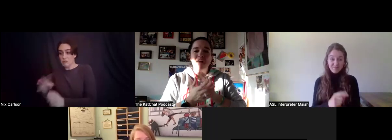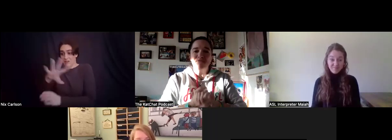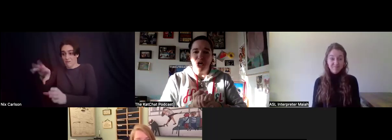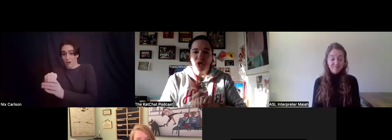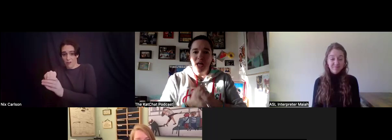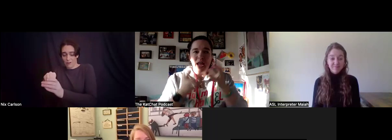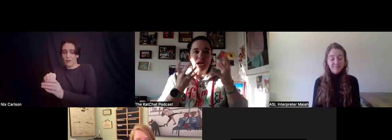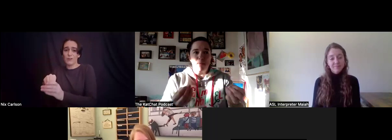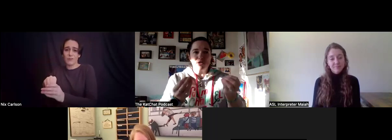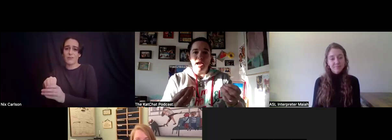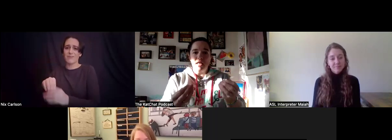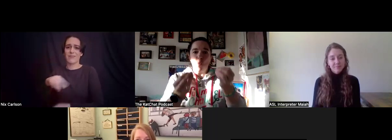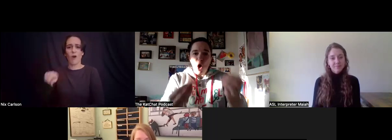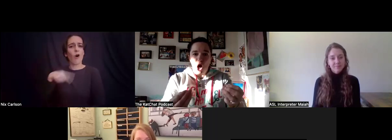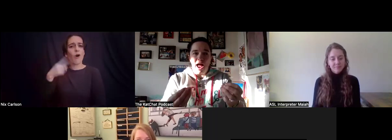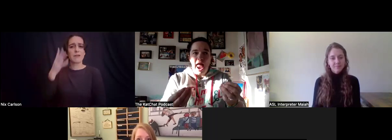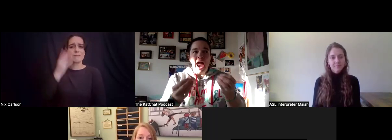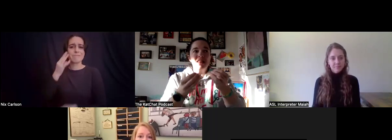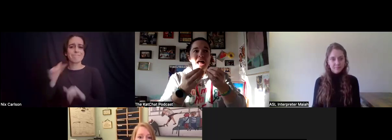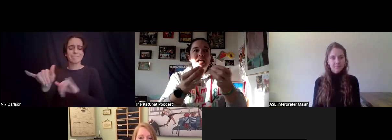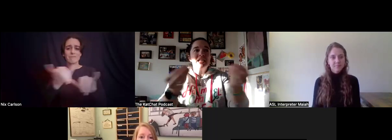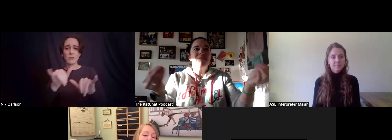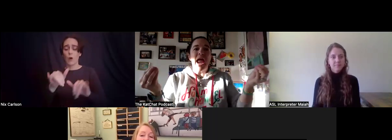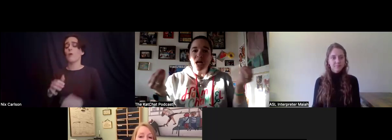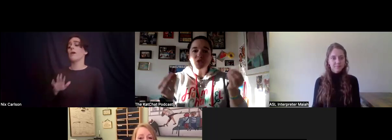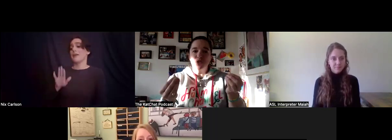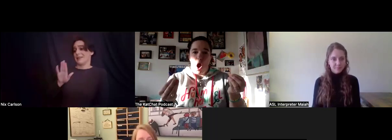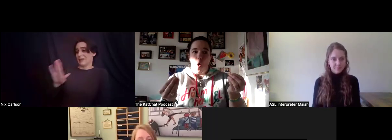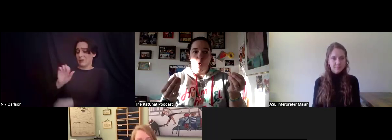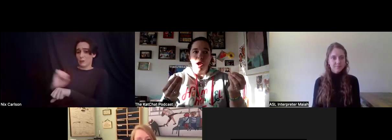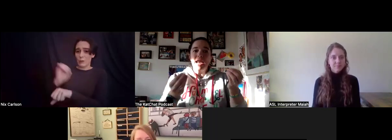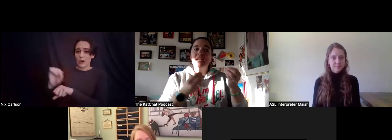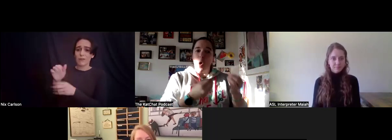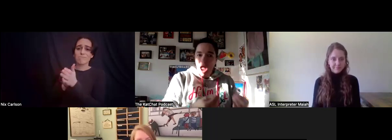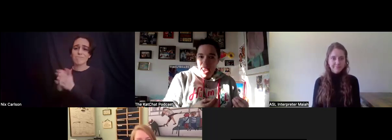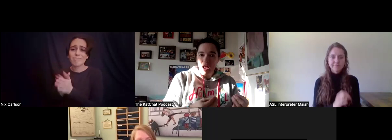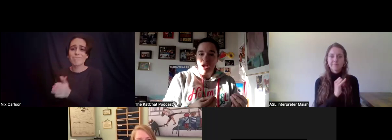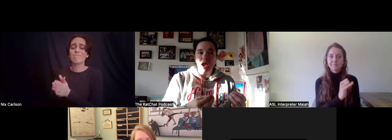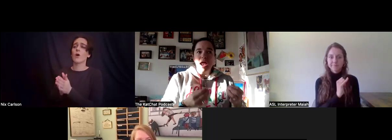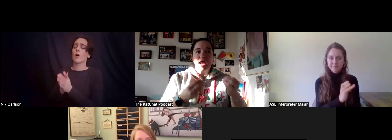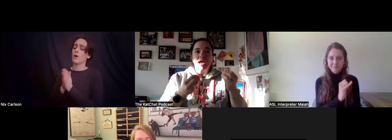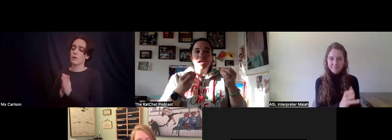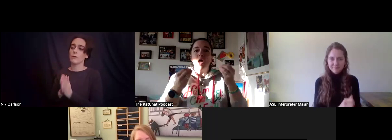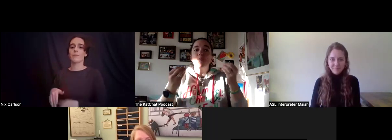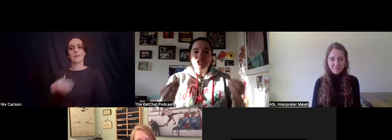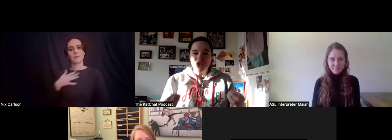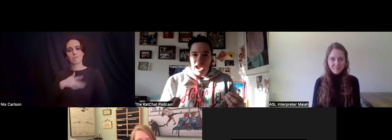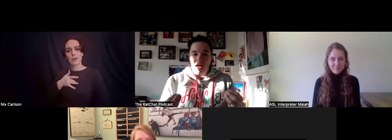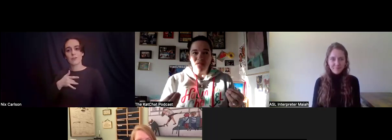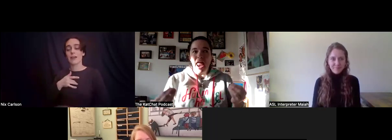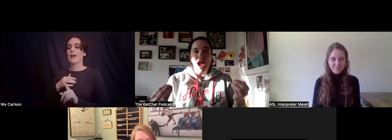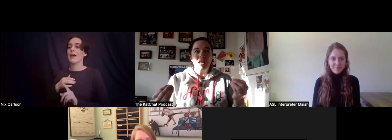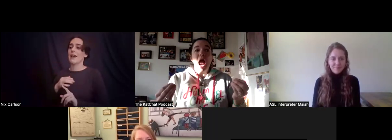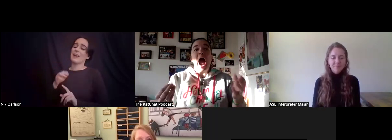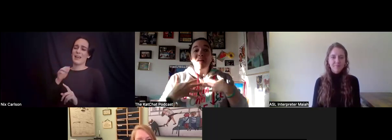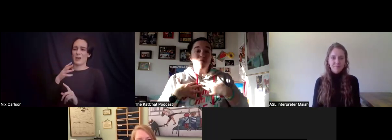much effort he put in his work and letting Me his too. fans know he's okay. He's